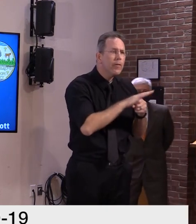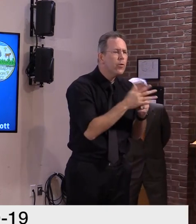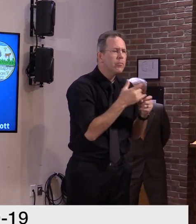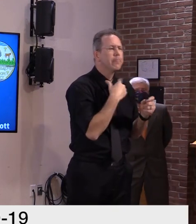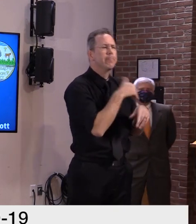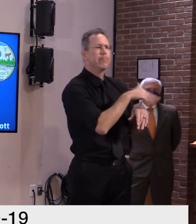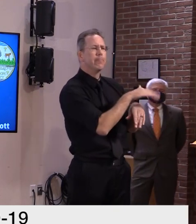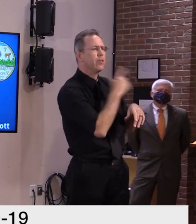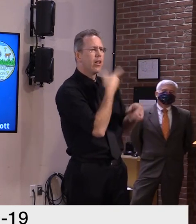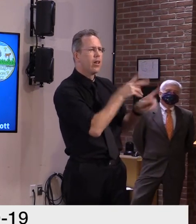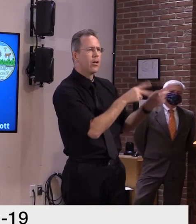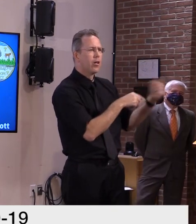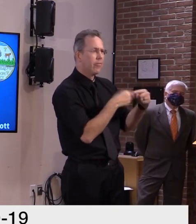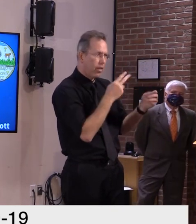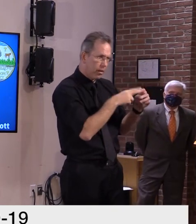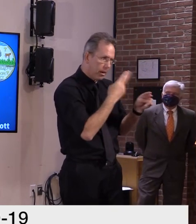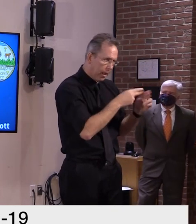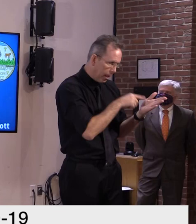Liz, the Burlington Free Press.